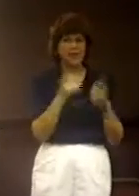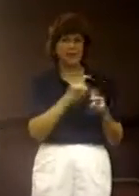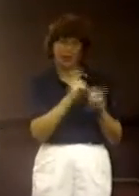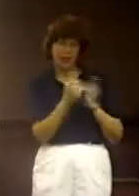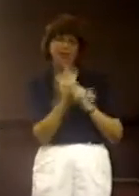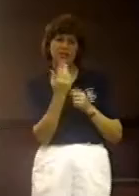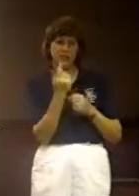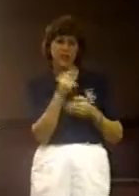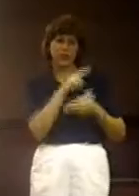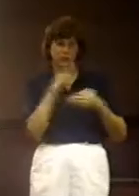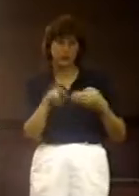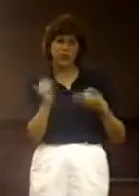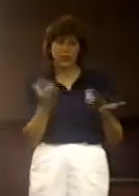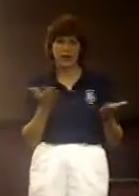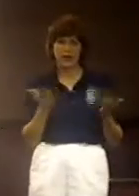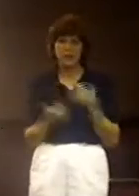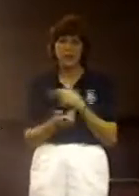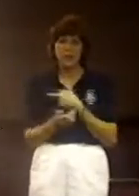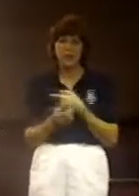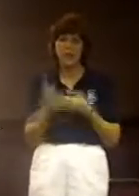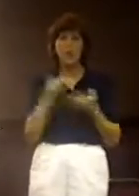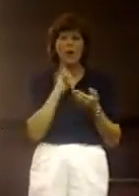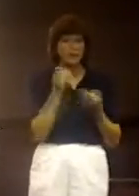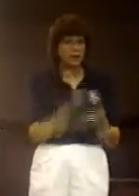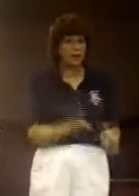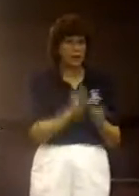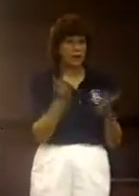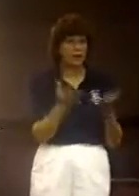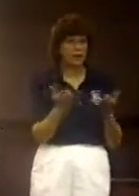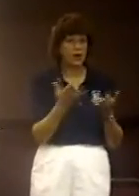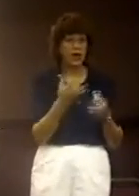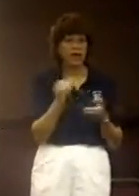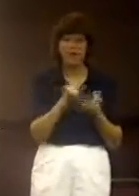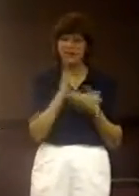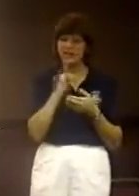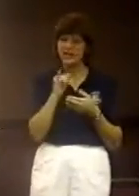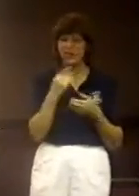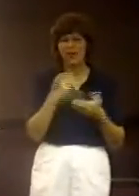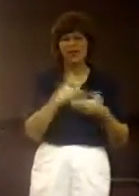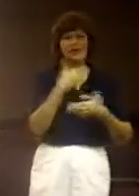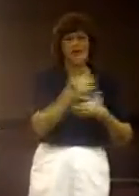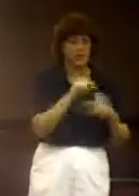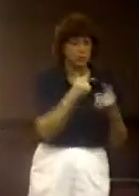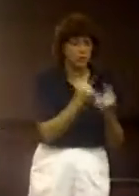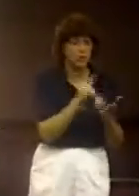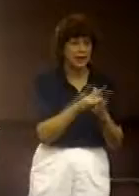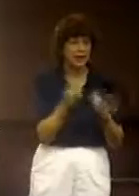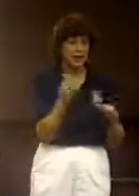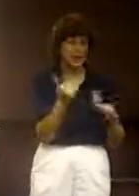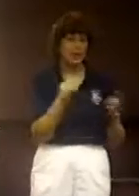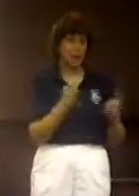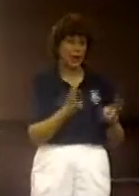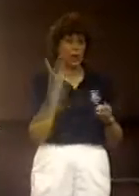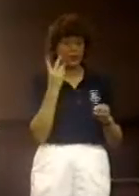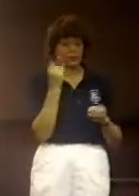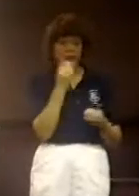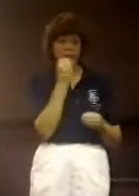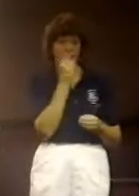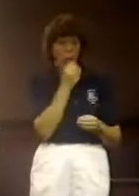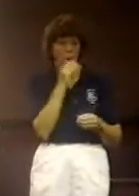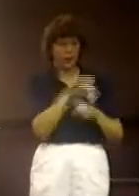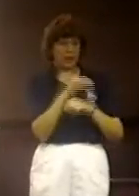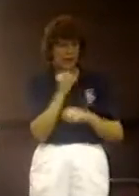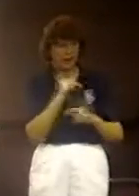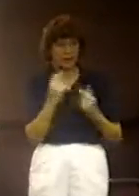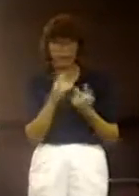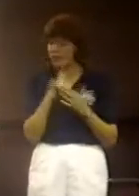the results here. What's important here, and this is, you know, then the next group that did well was the oral English